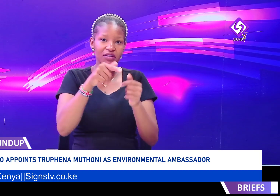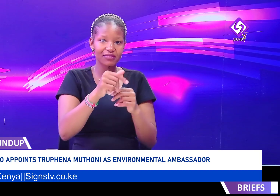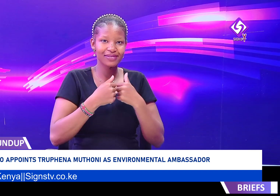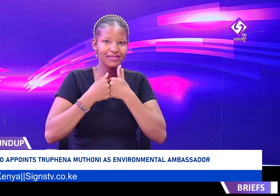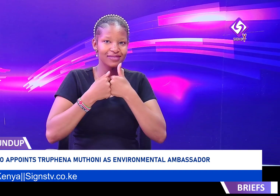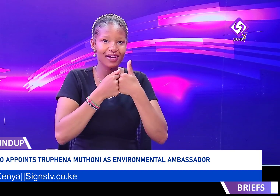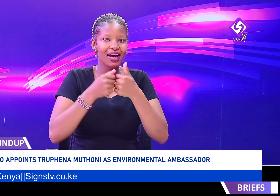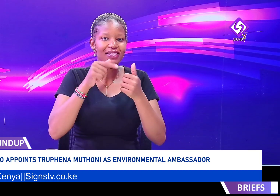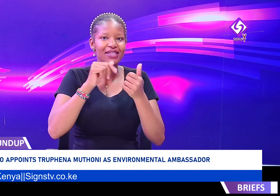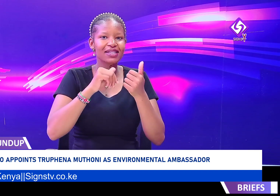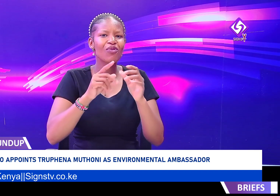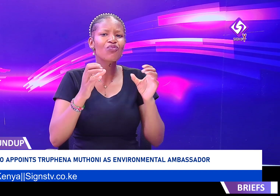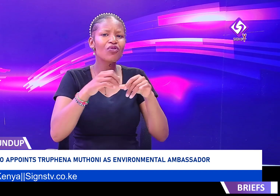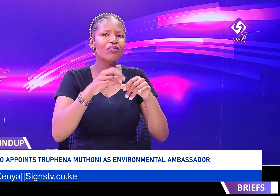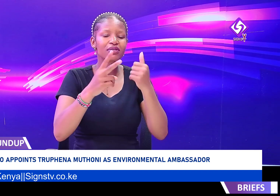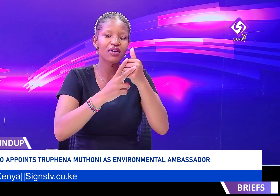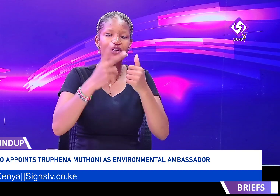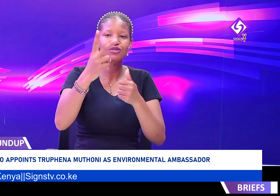72-hour tree hugging challenge in Nyeri County.